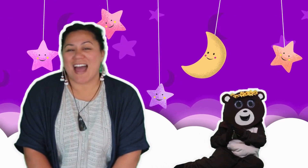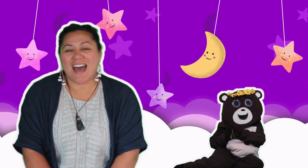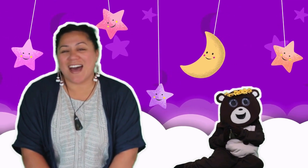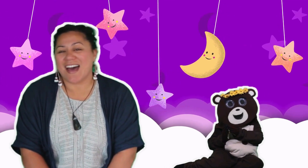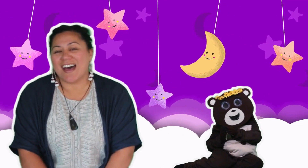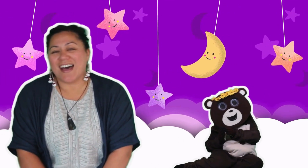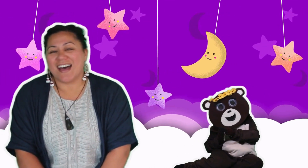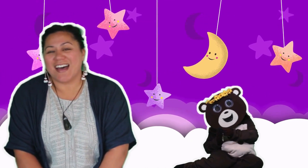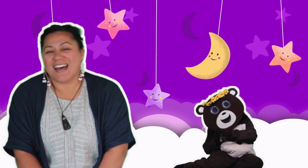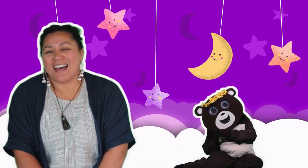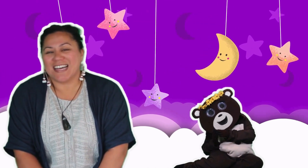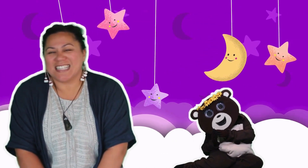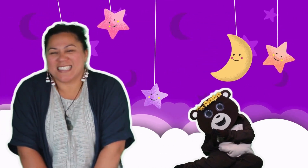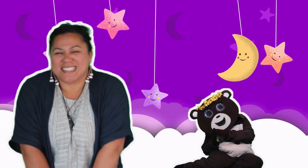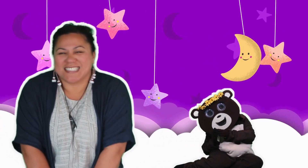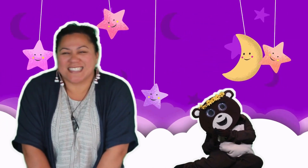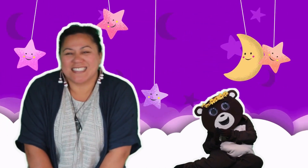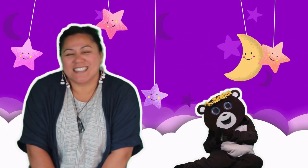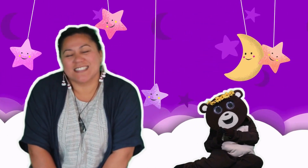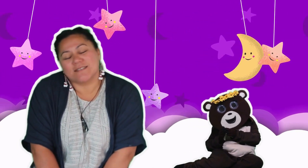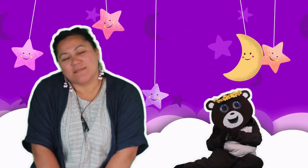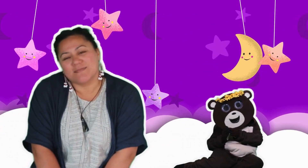moe a.